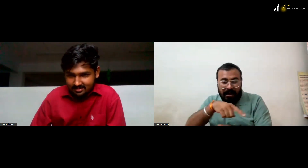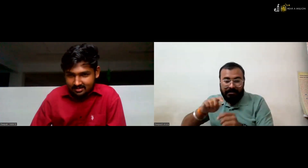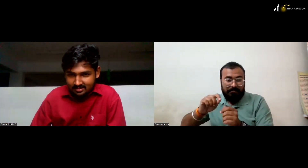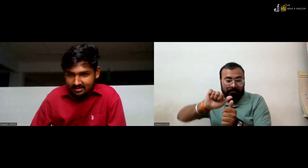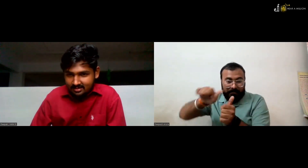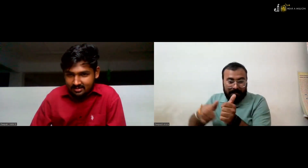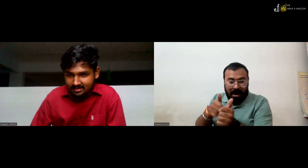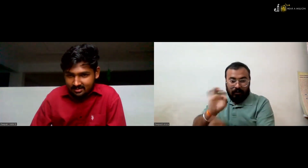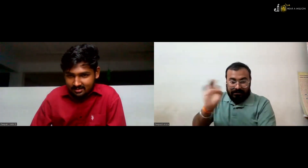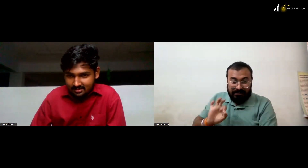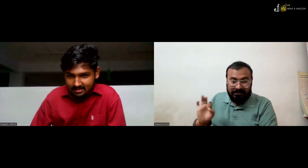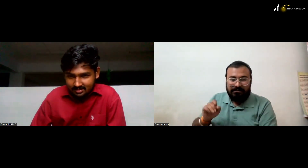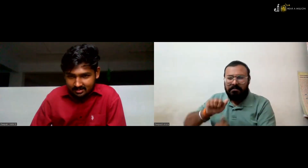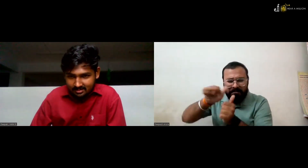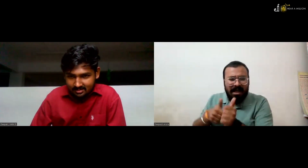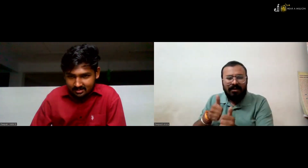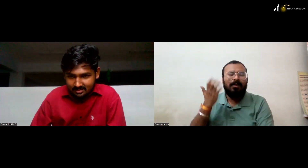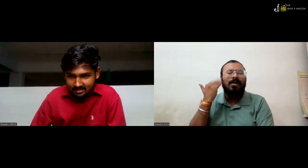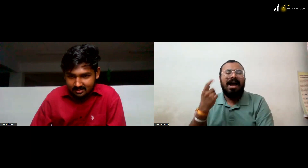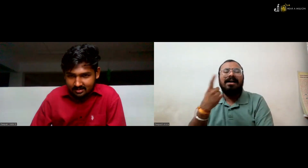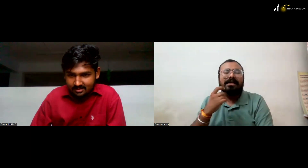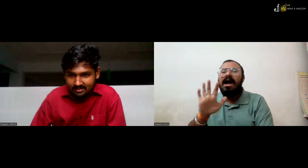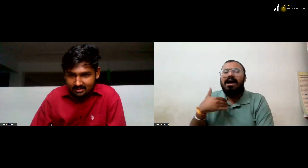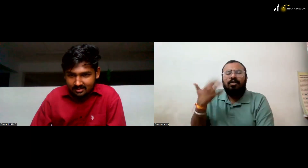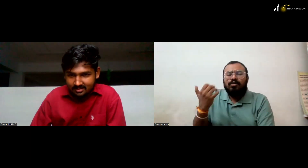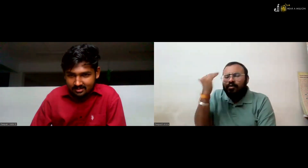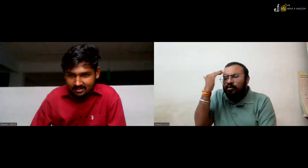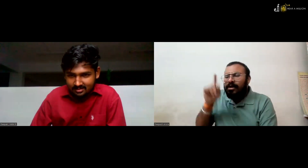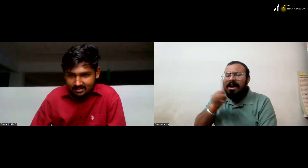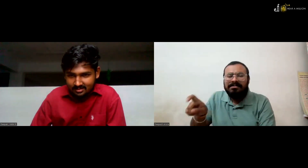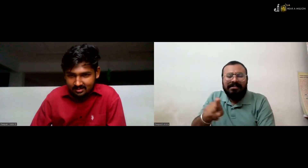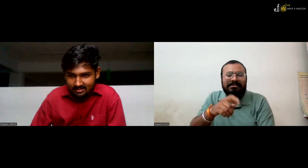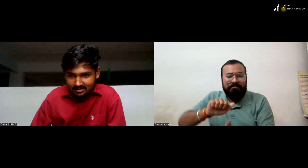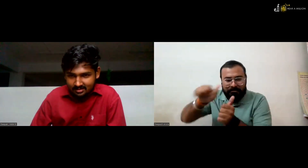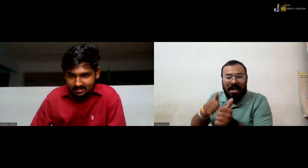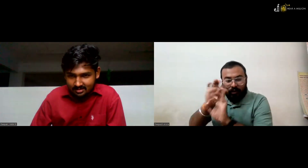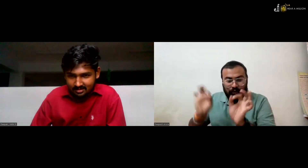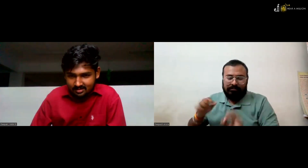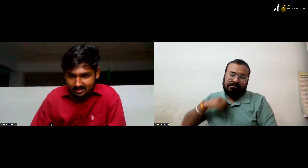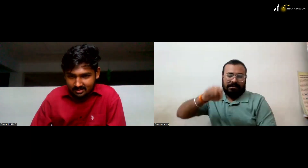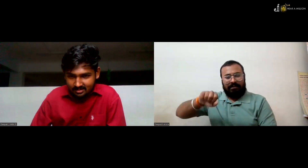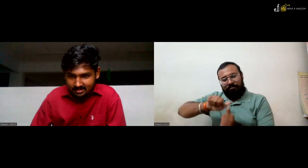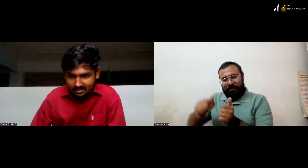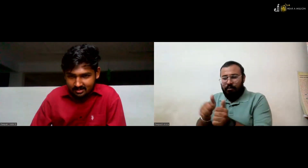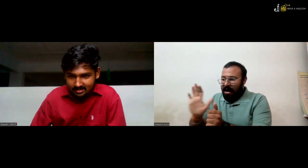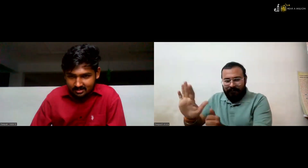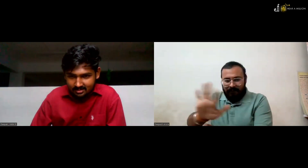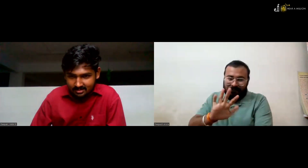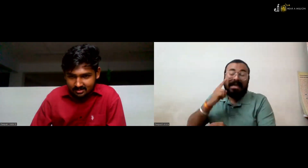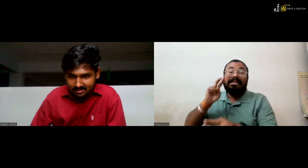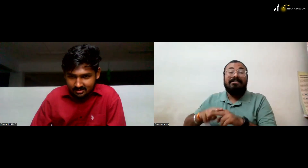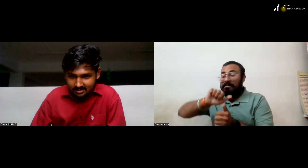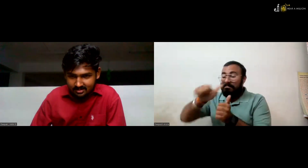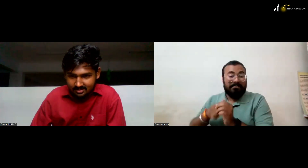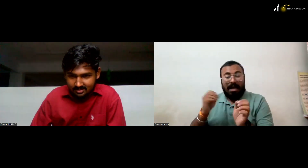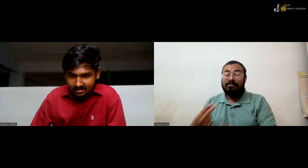and 10,000 budget, and we need to have a backup plan. Some people, I have asked other people, are you ready with the